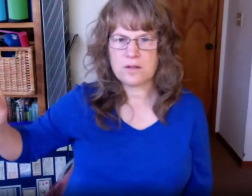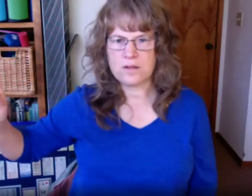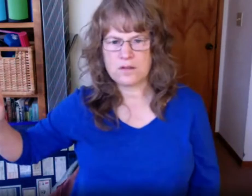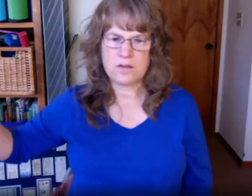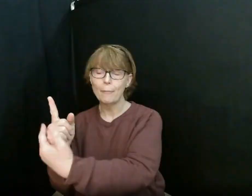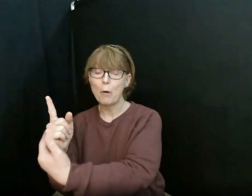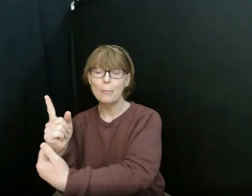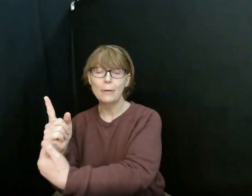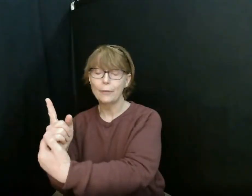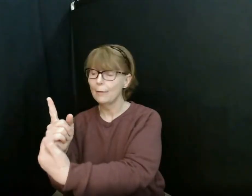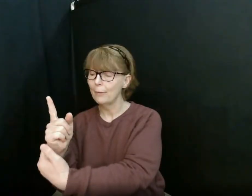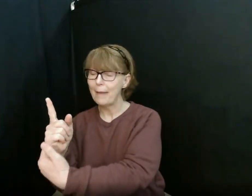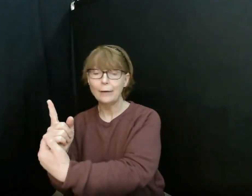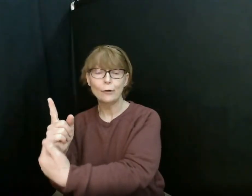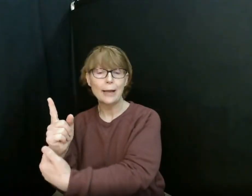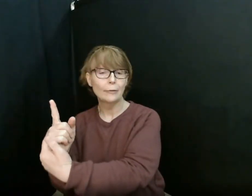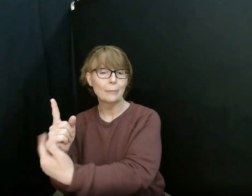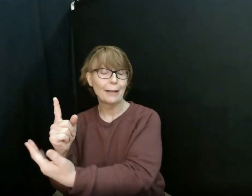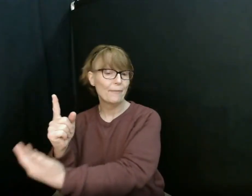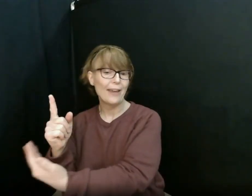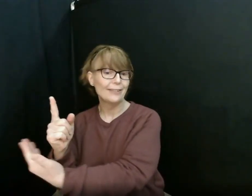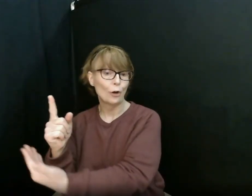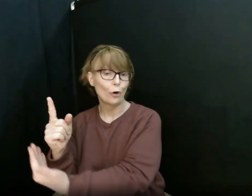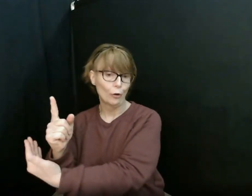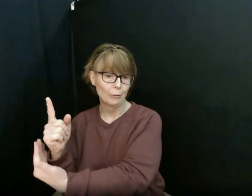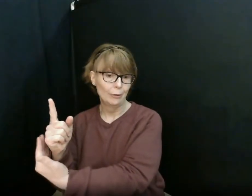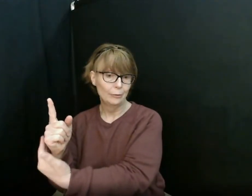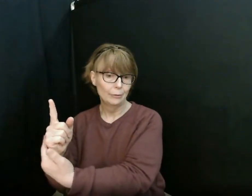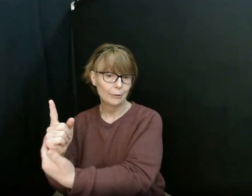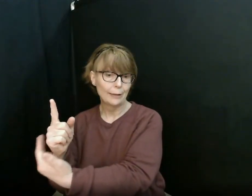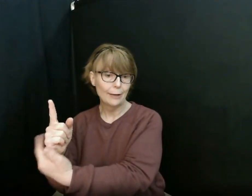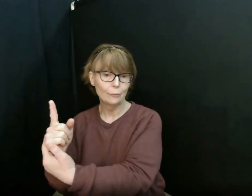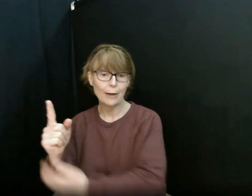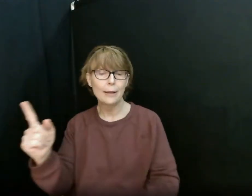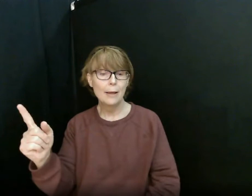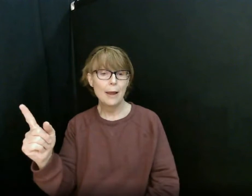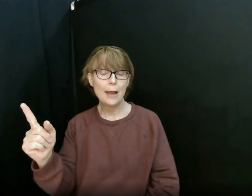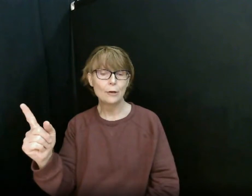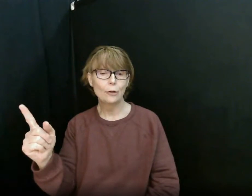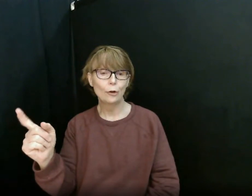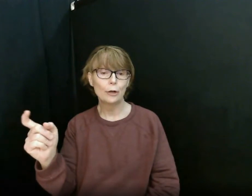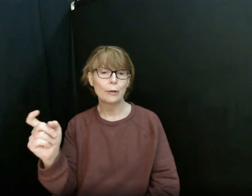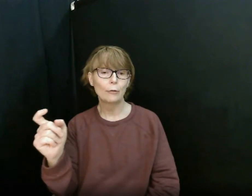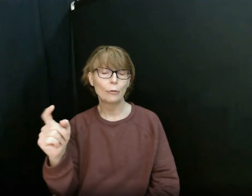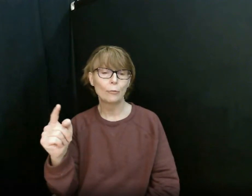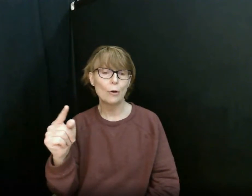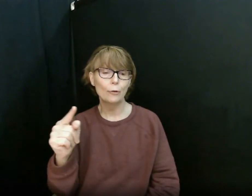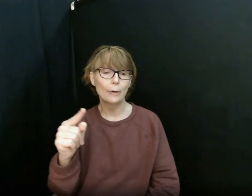So the palm, the back of your hand is going to be like facing her. Okay. Right? And you're going to throw the question